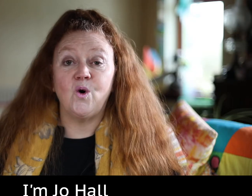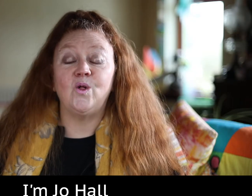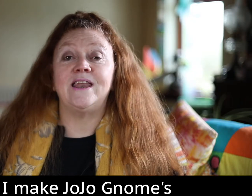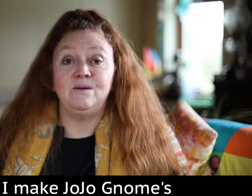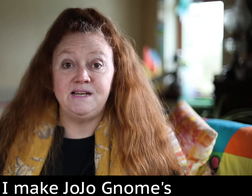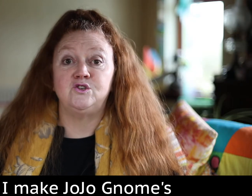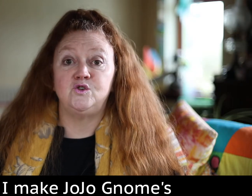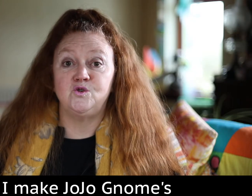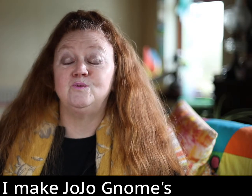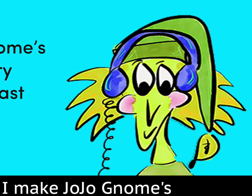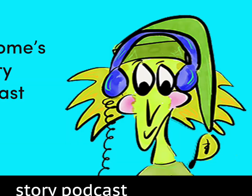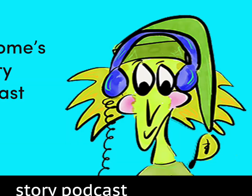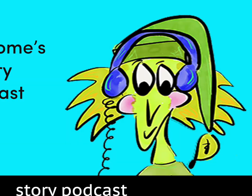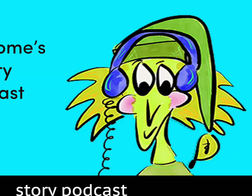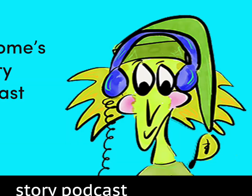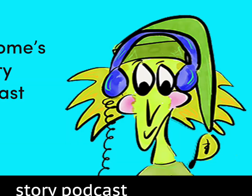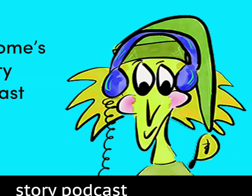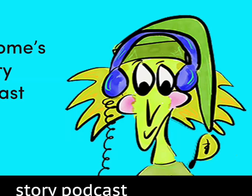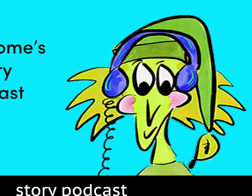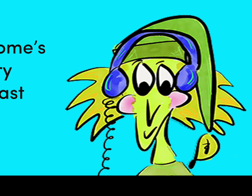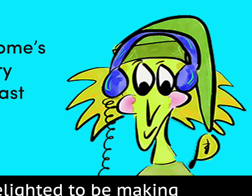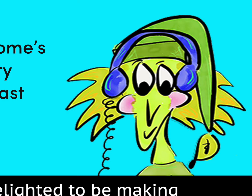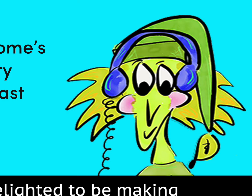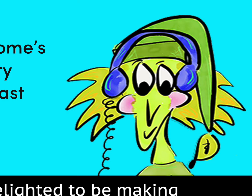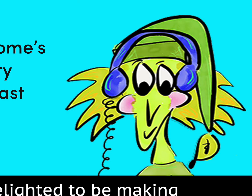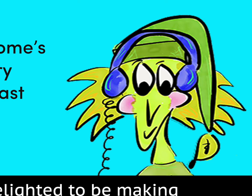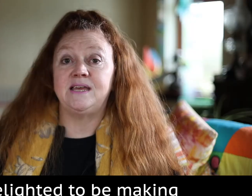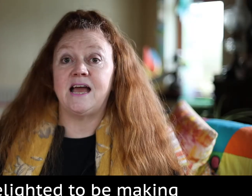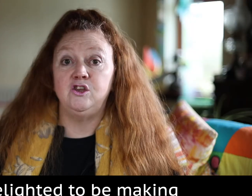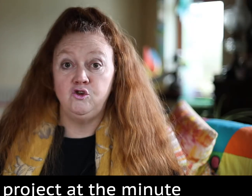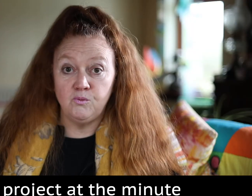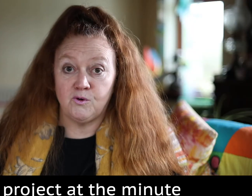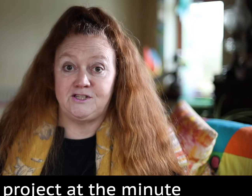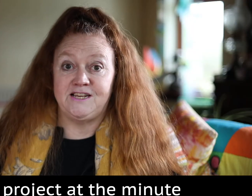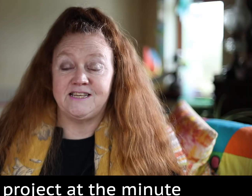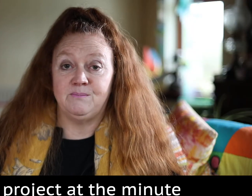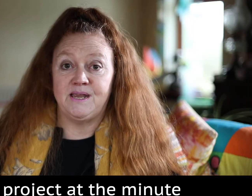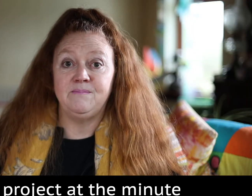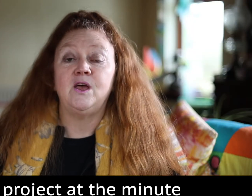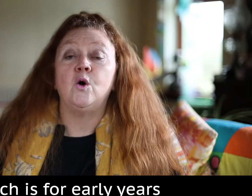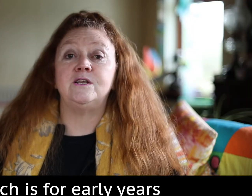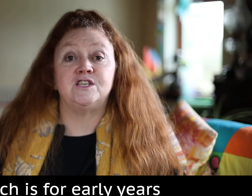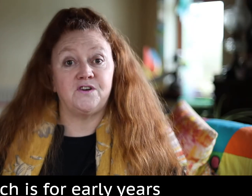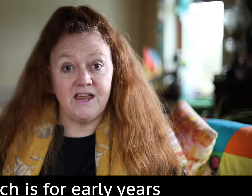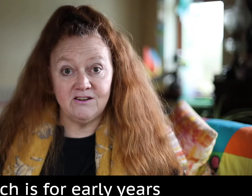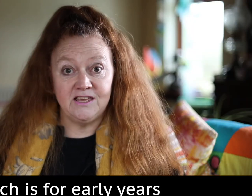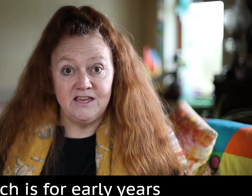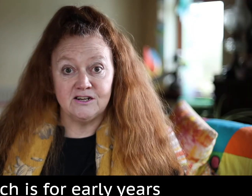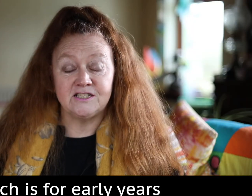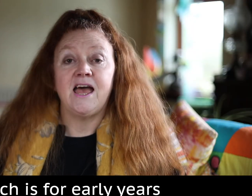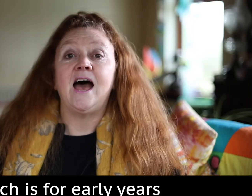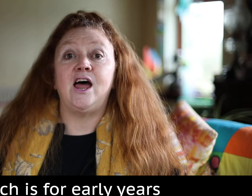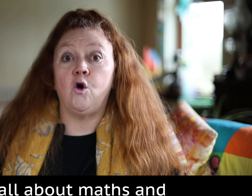I'm Jo Hall and I make JoJo Gnome Story Podcast. I'm delighted to be making a new project at the minute, which is for